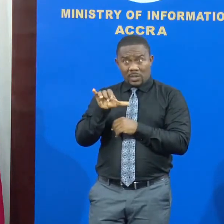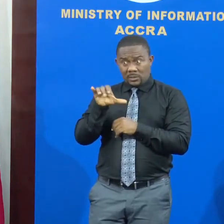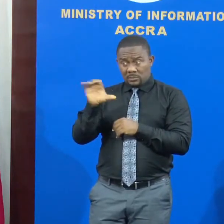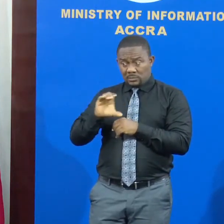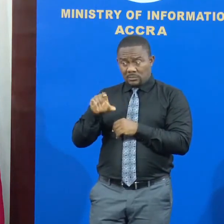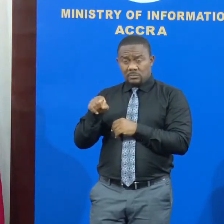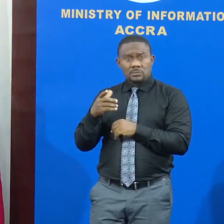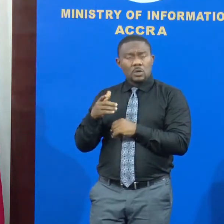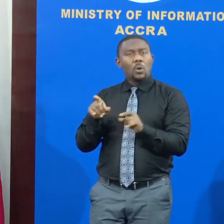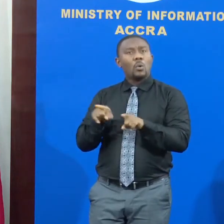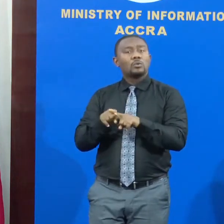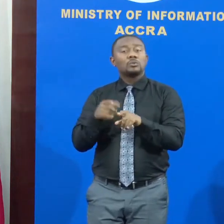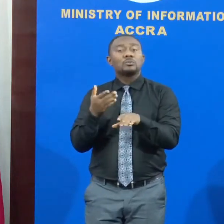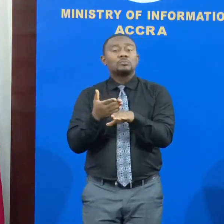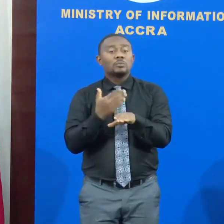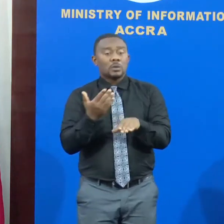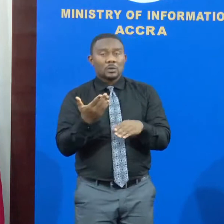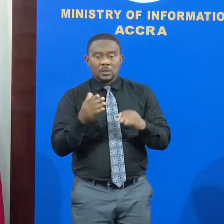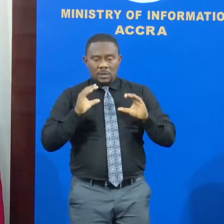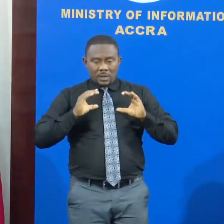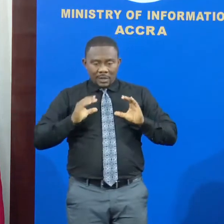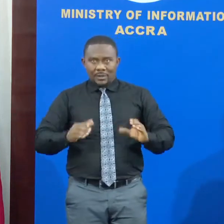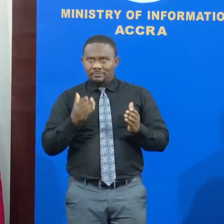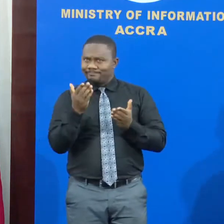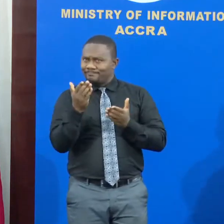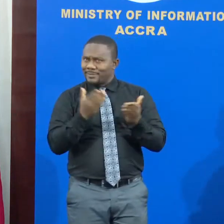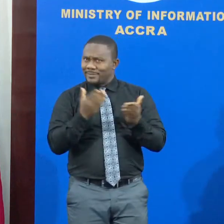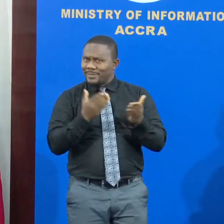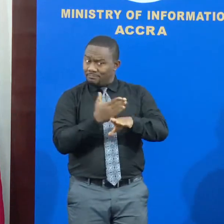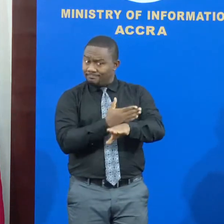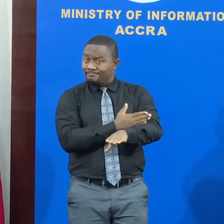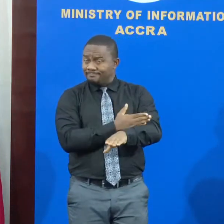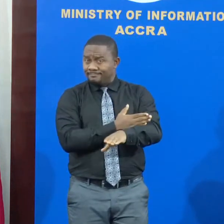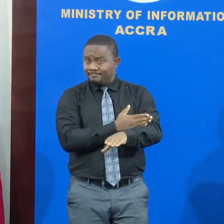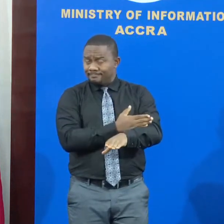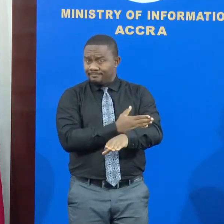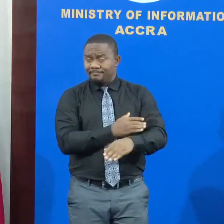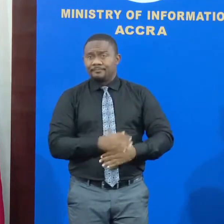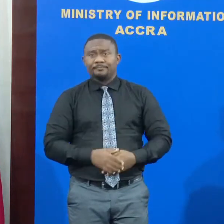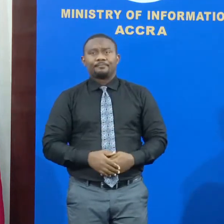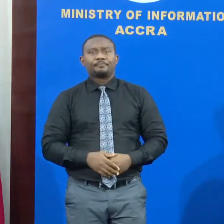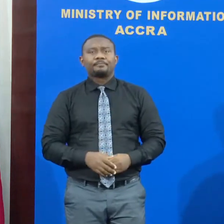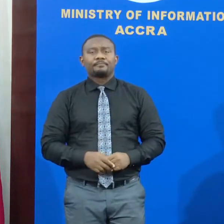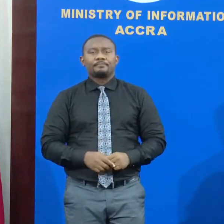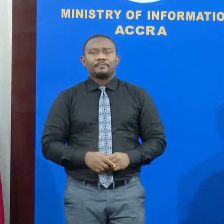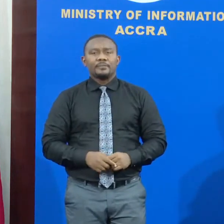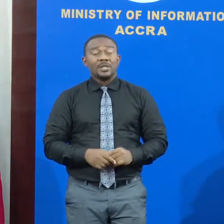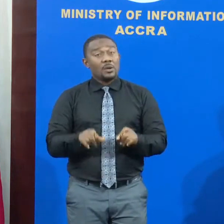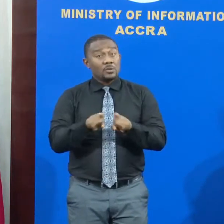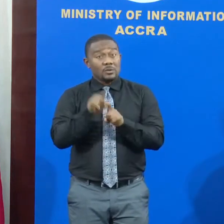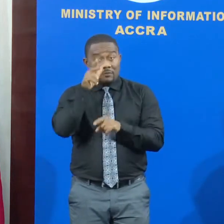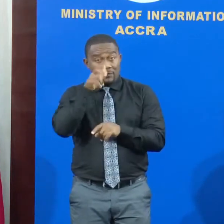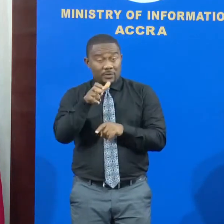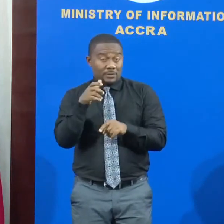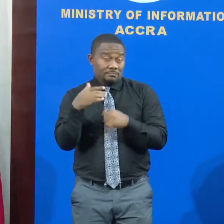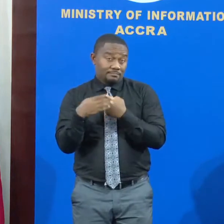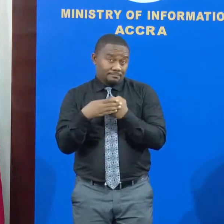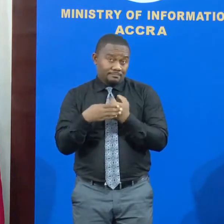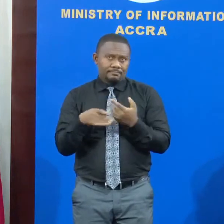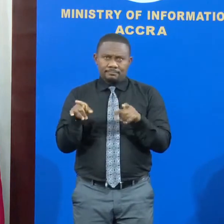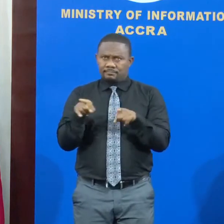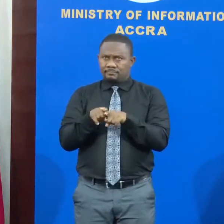same time improving customer service delivery and mitigating bank fraud. Similar arrangements